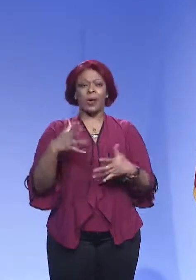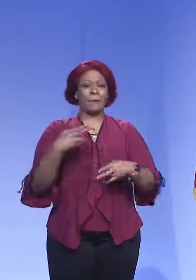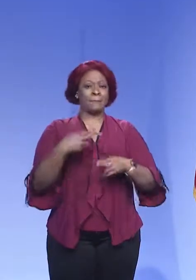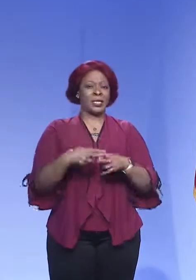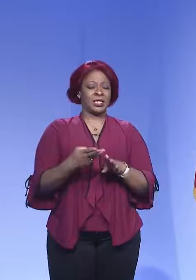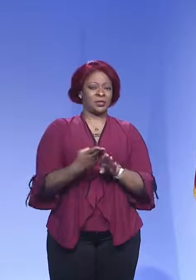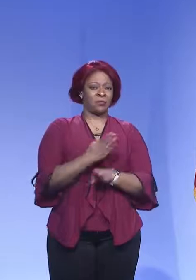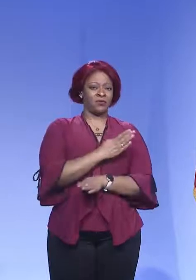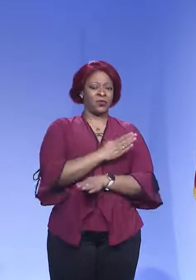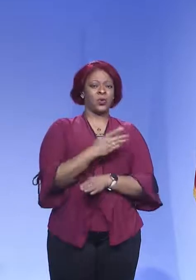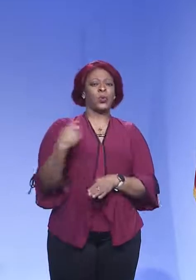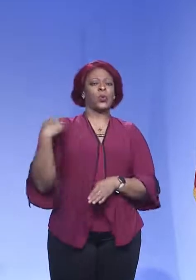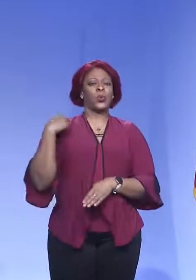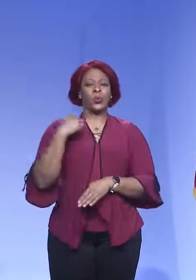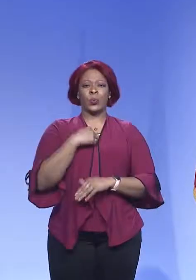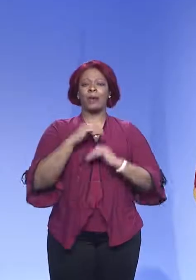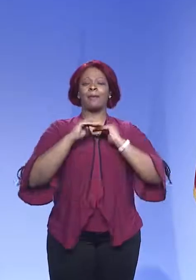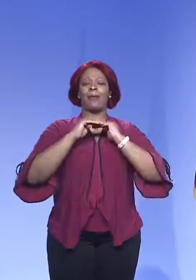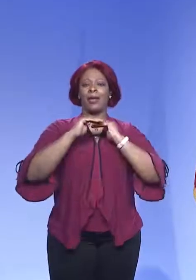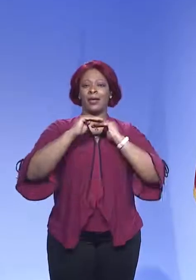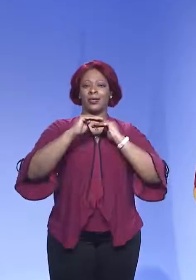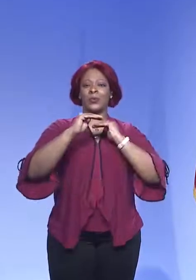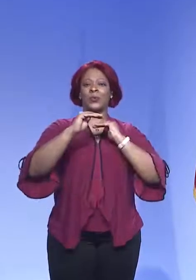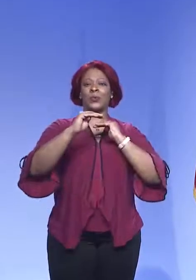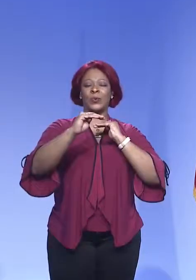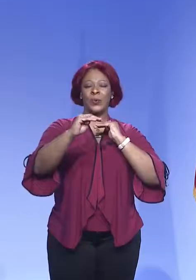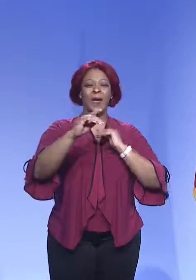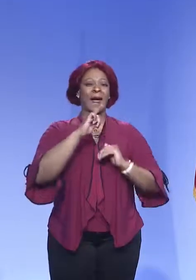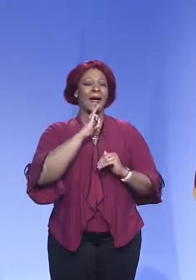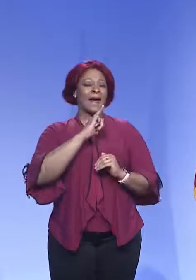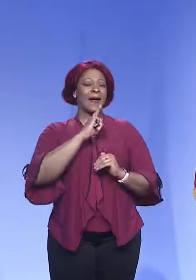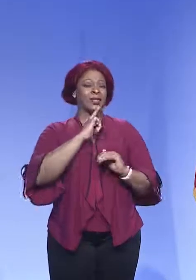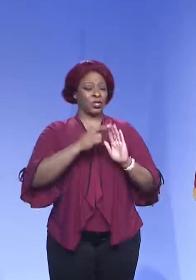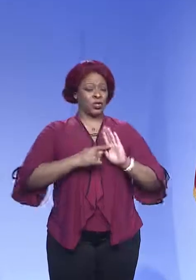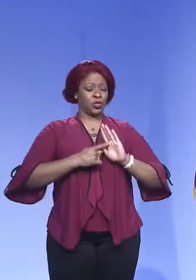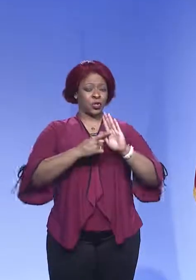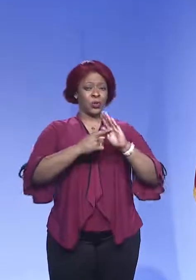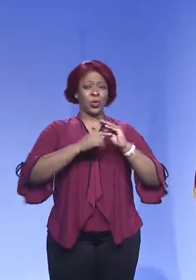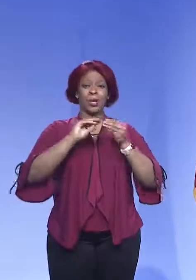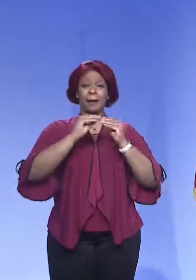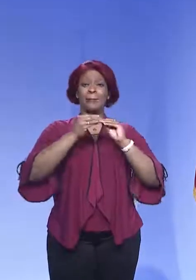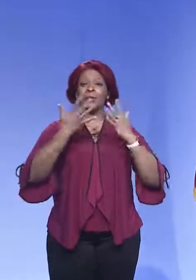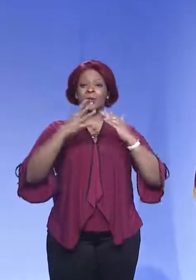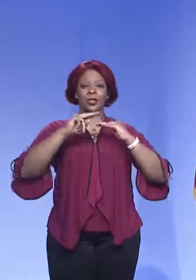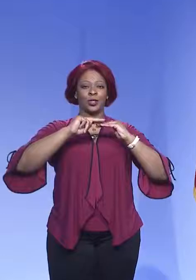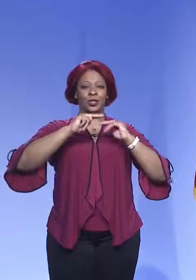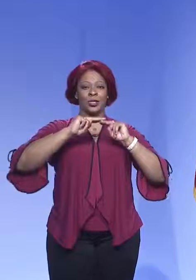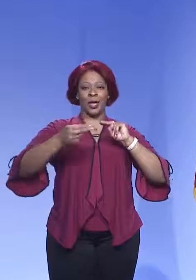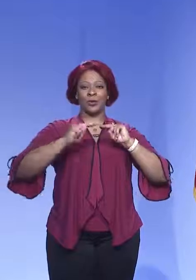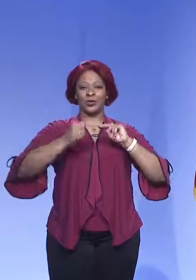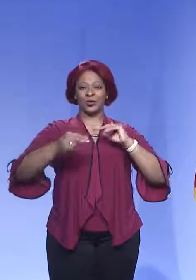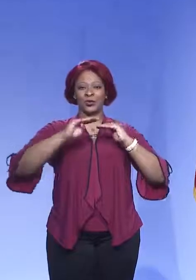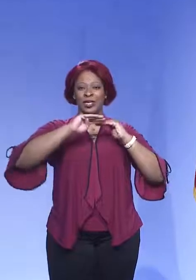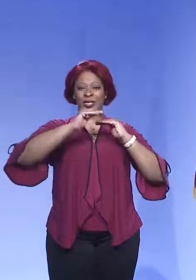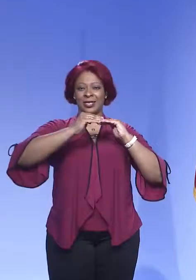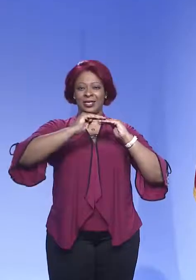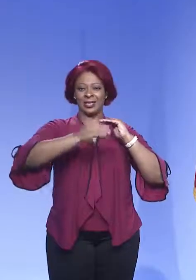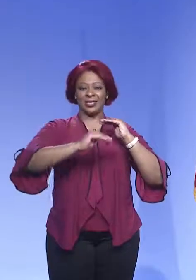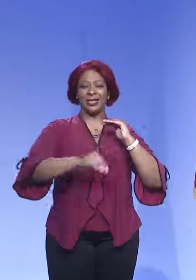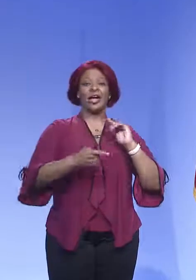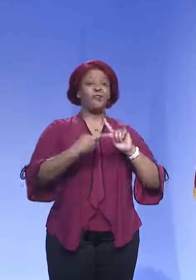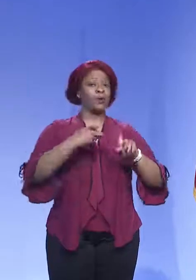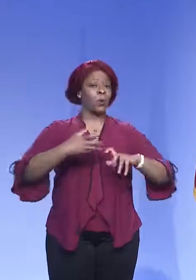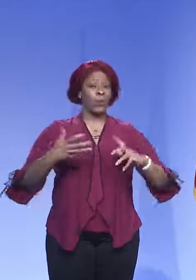mentioned. We've plateaued and actually are showing a downward trend. And that's the result of